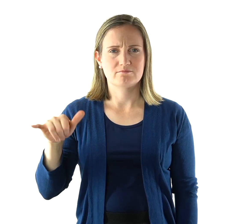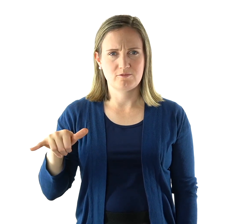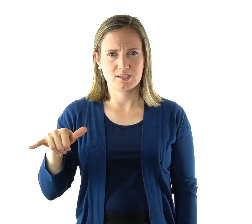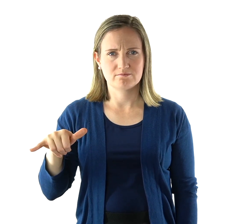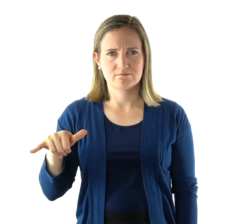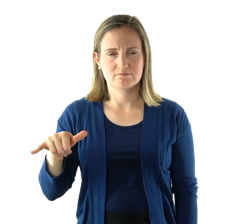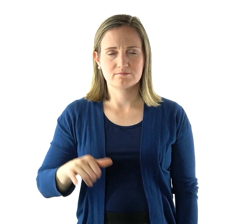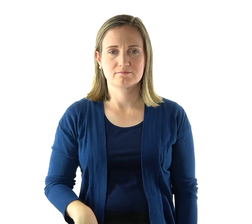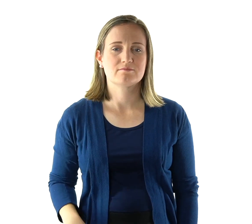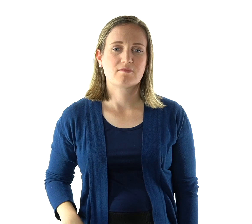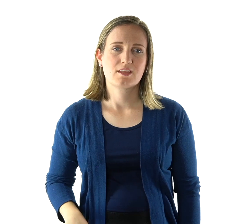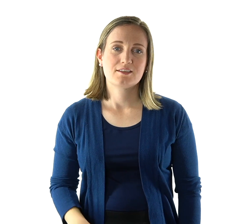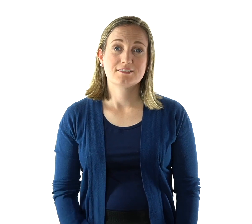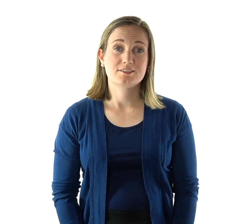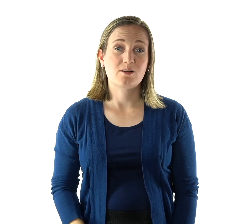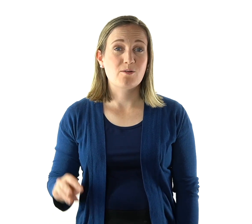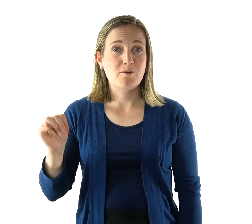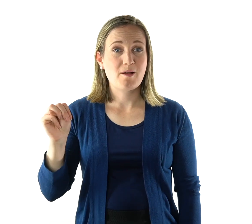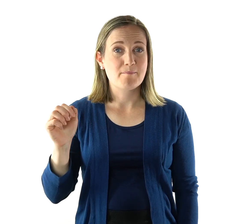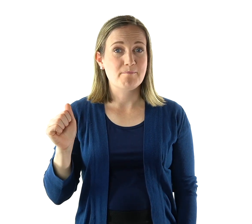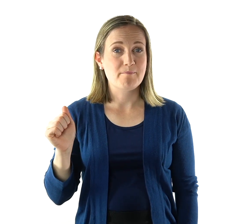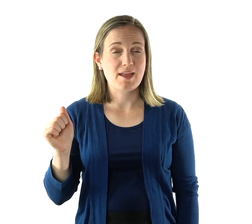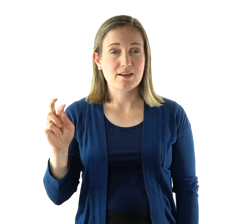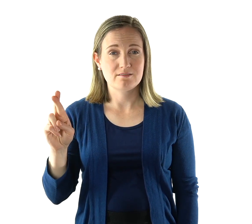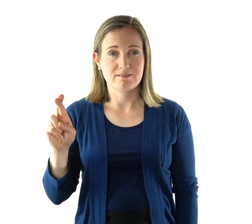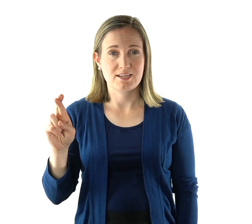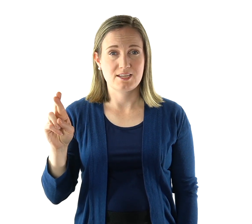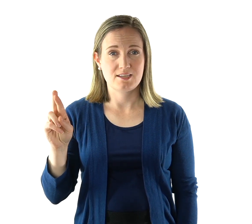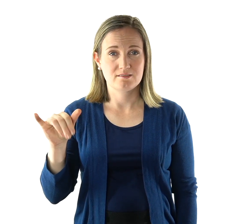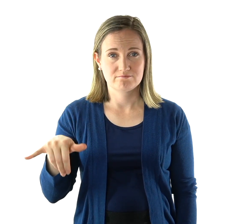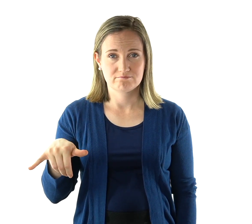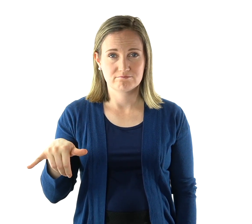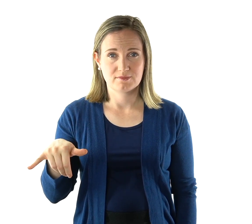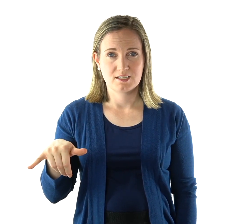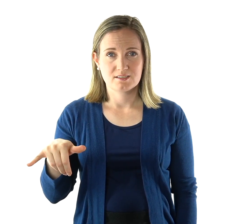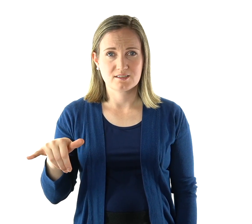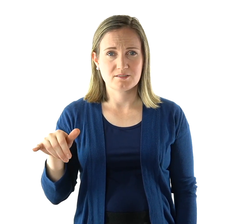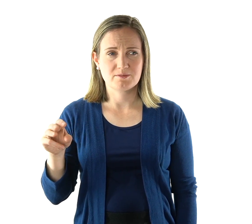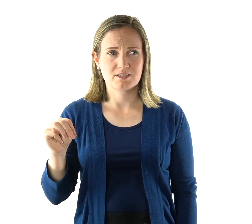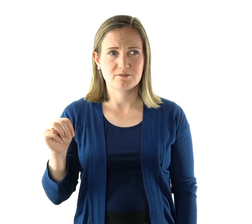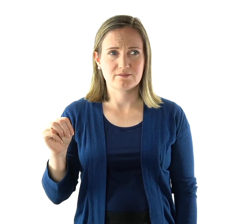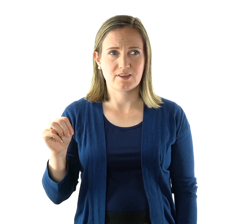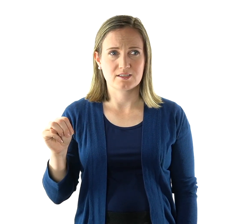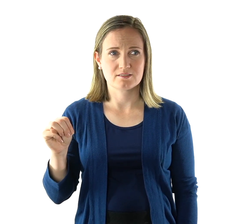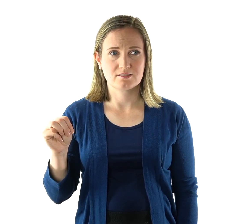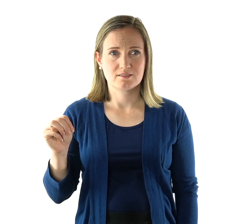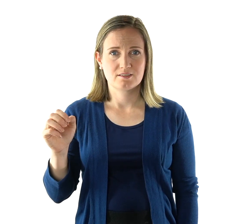Y. So Mary. Sometimes when I do it fast,